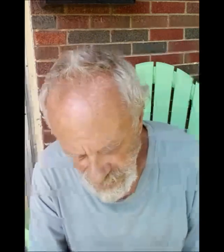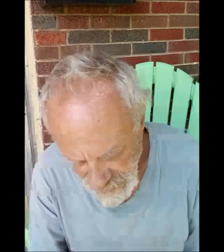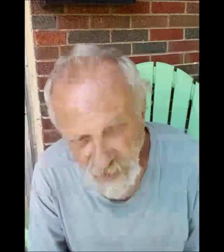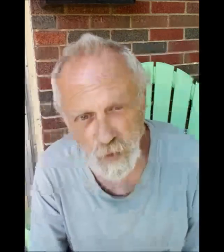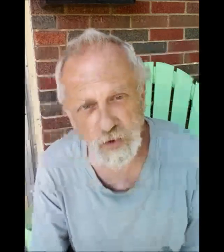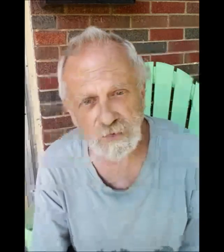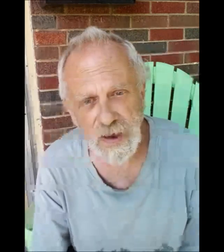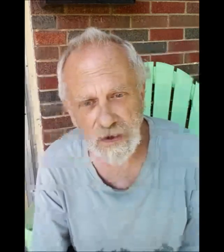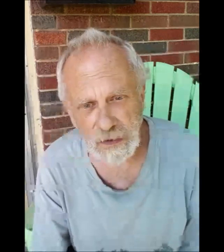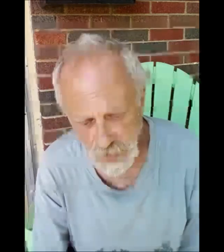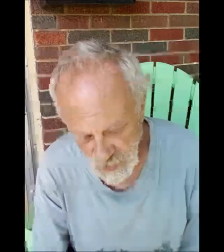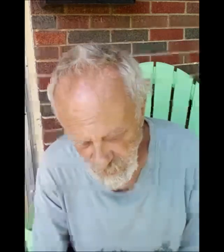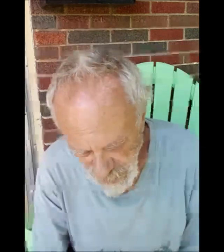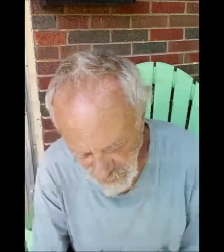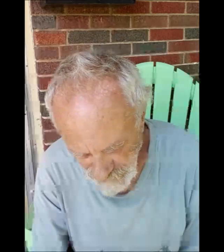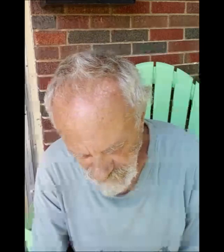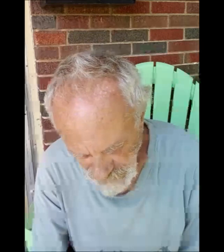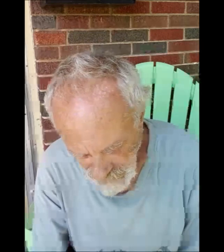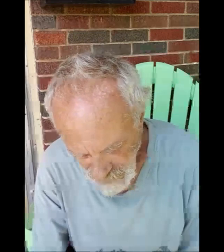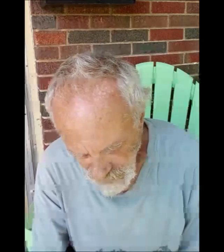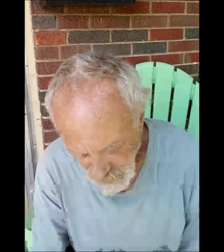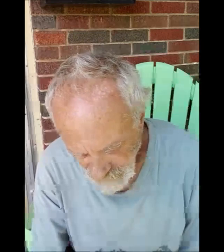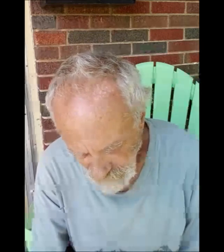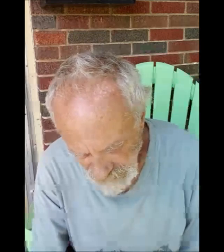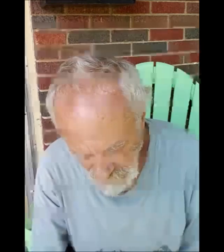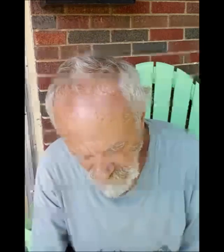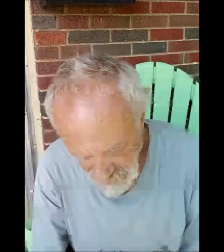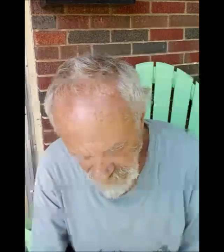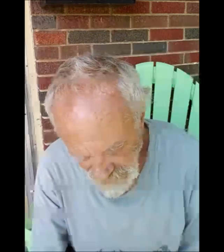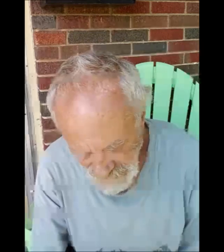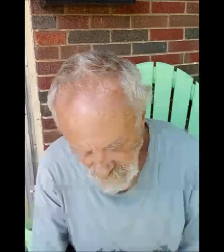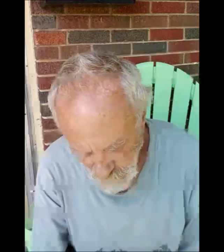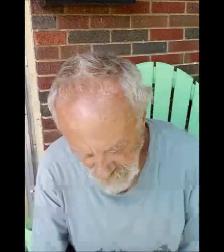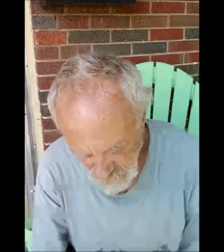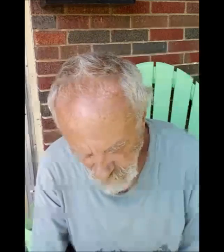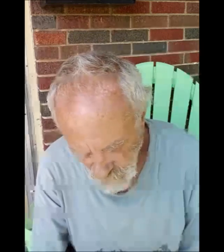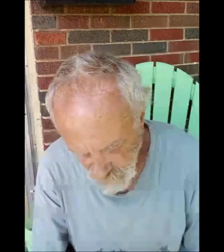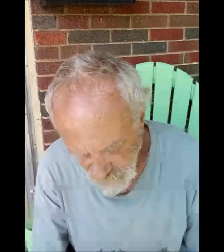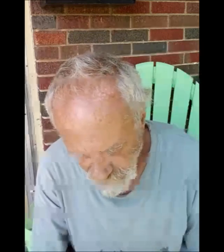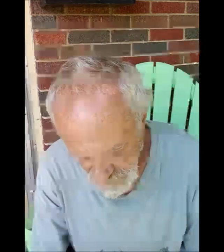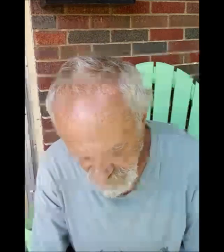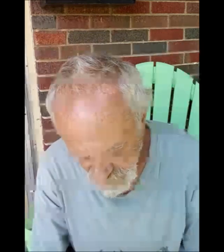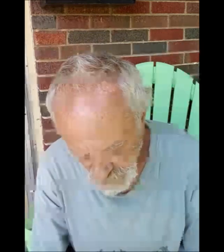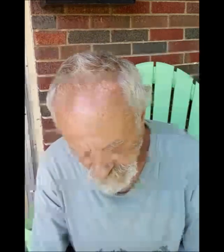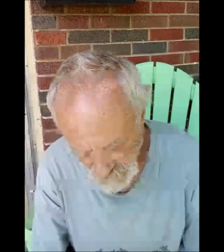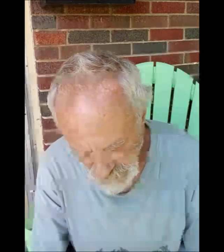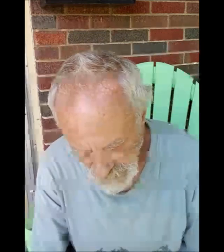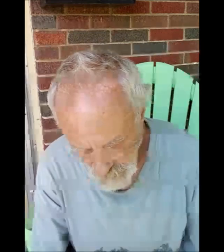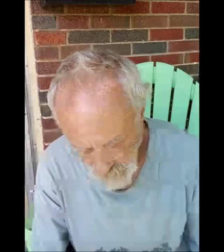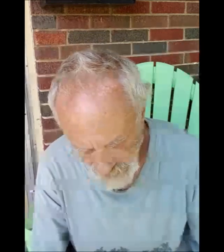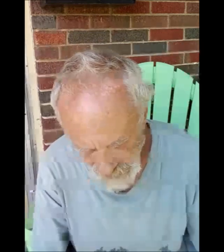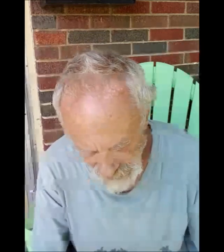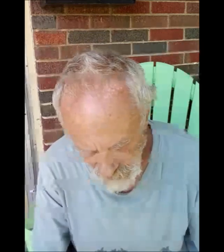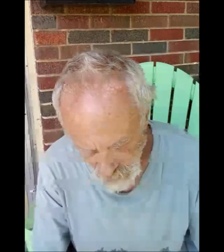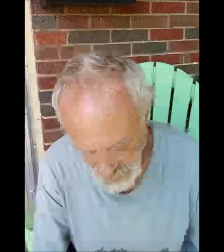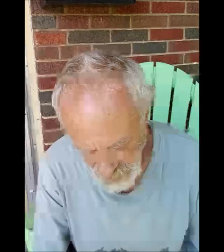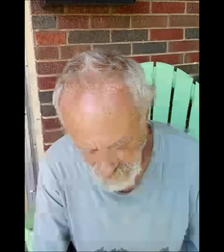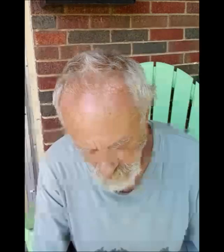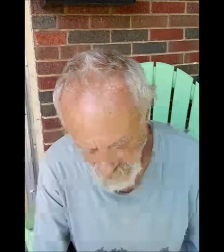on horseback goes by. First, make the sign for white. Rub the first finger of your right hand across your forehead